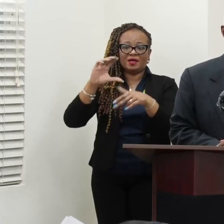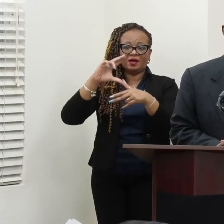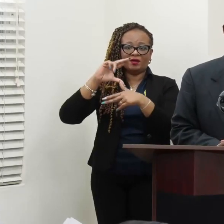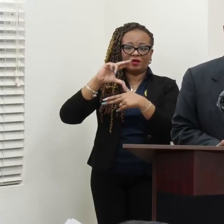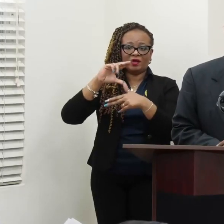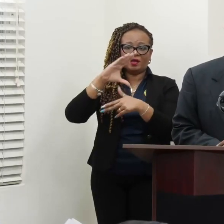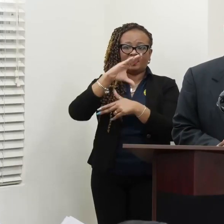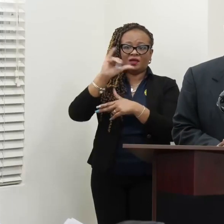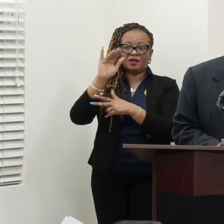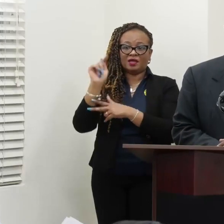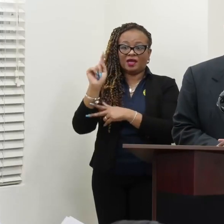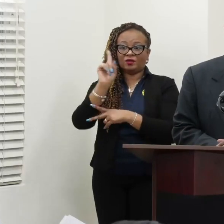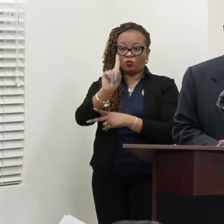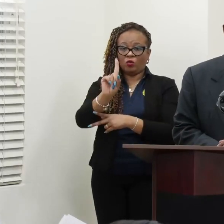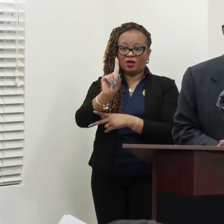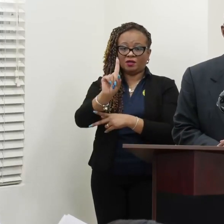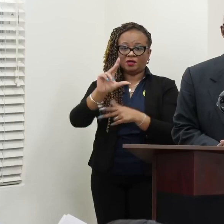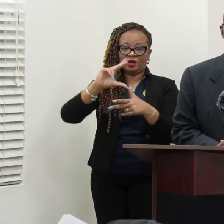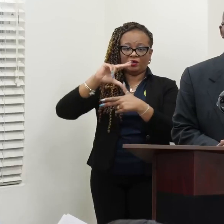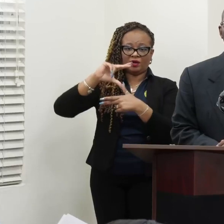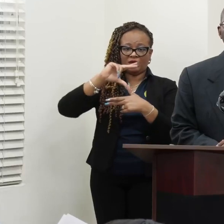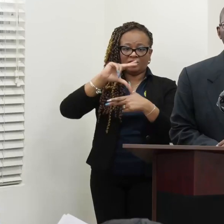A Cat 1.